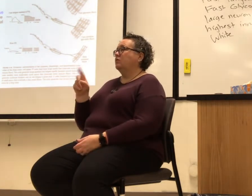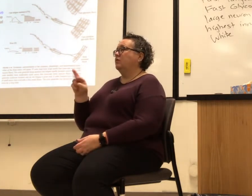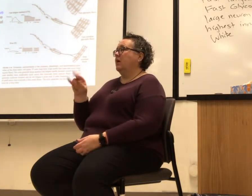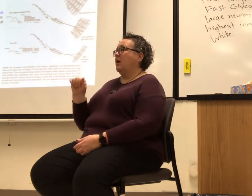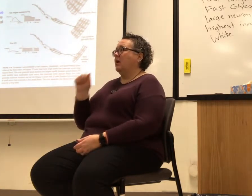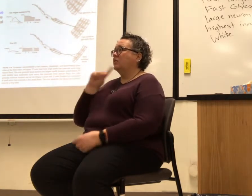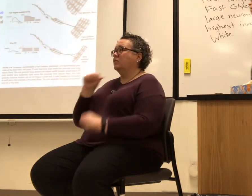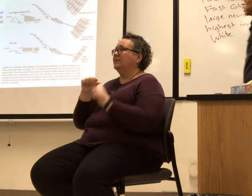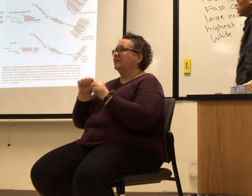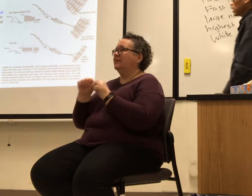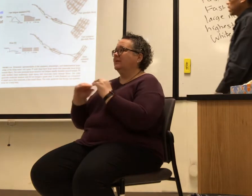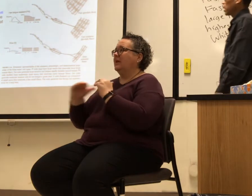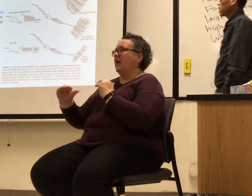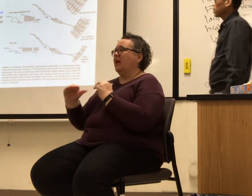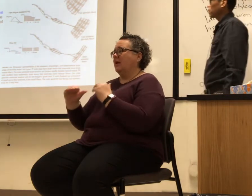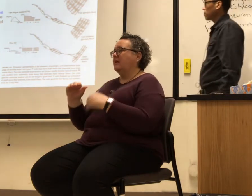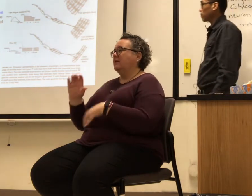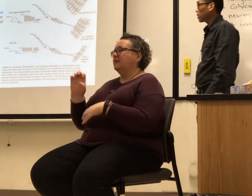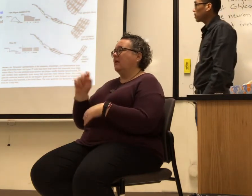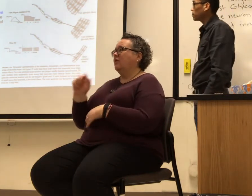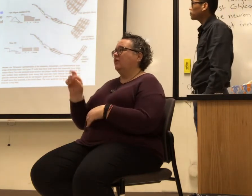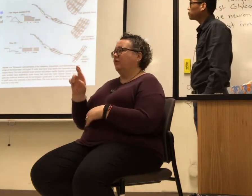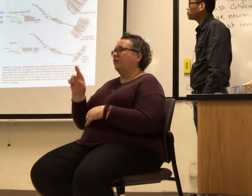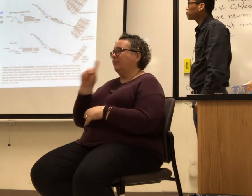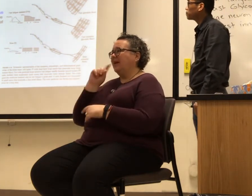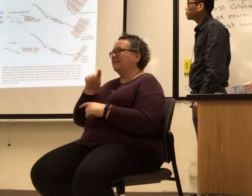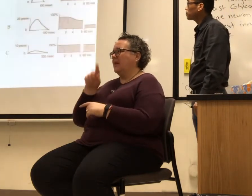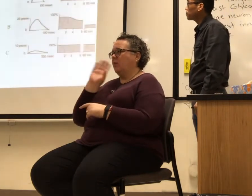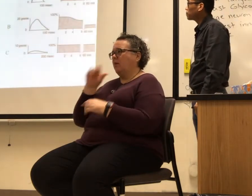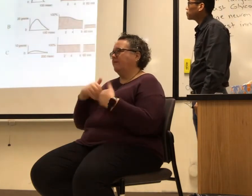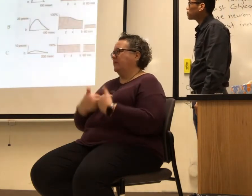cellular activity. They fatigue.